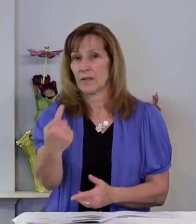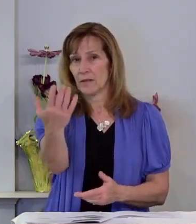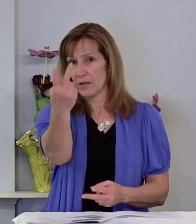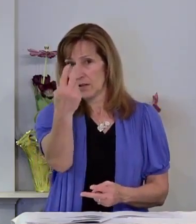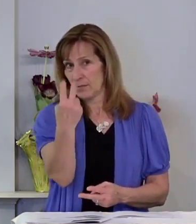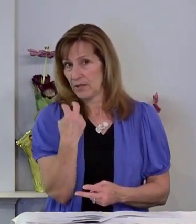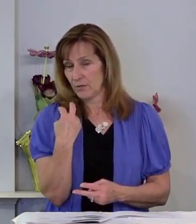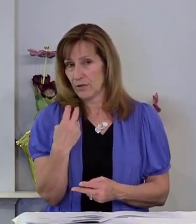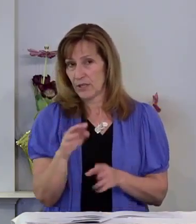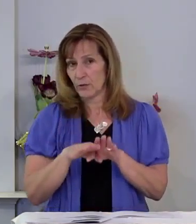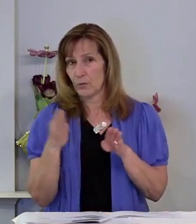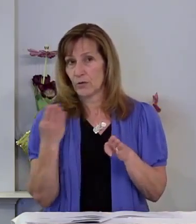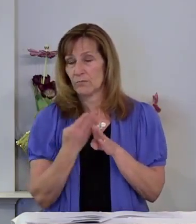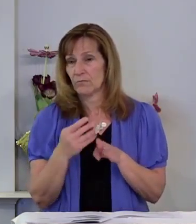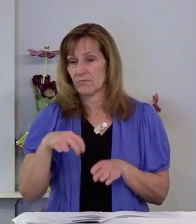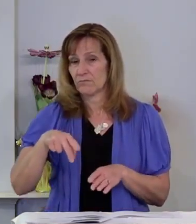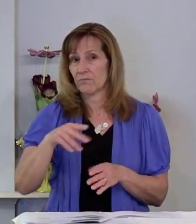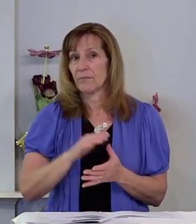So here we are,